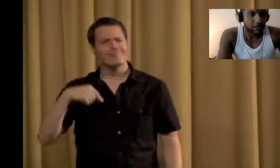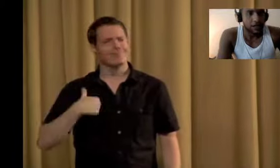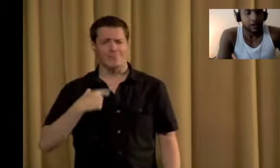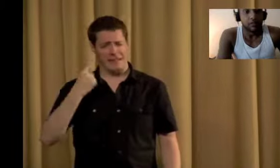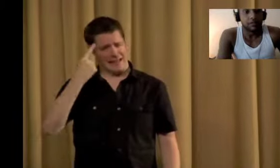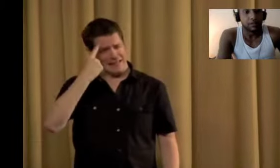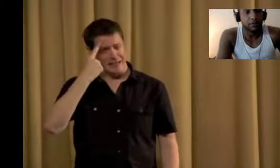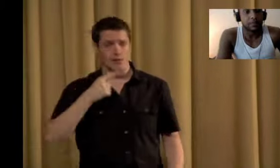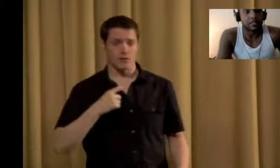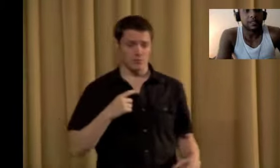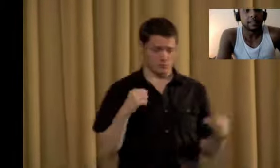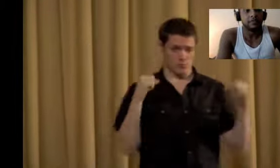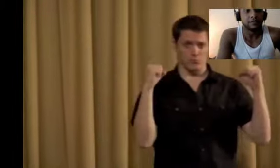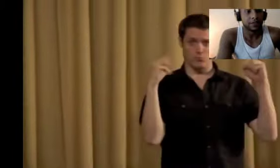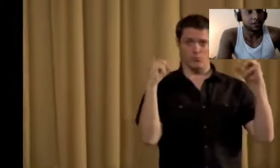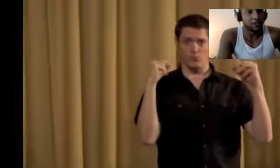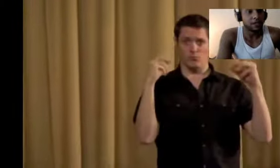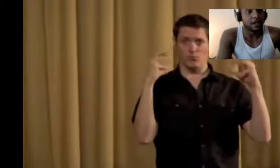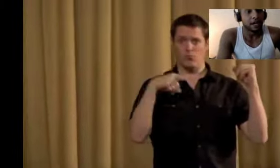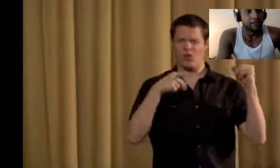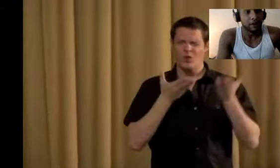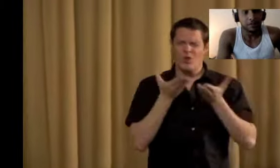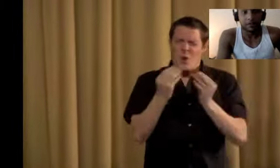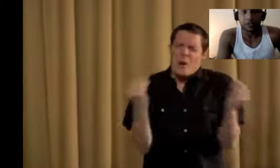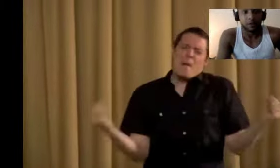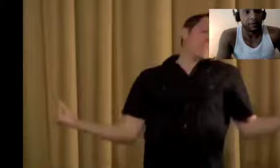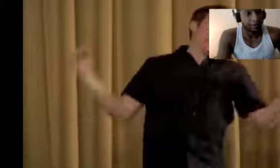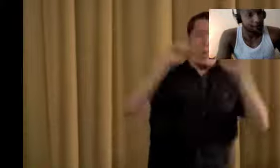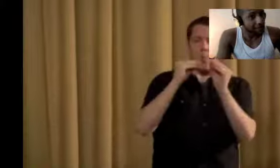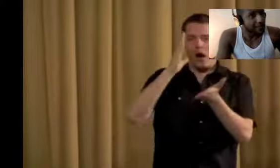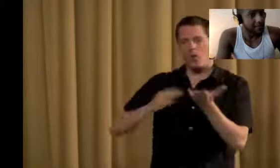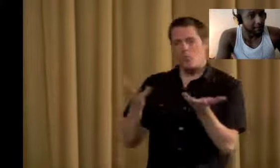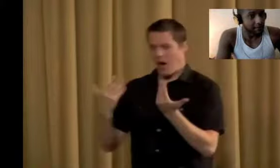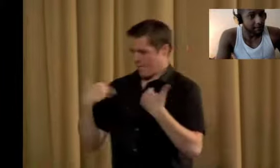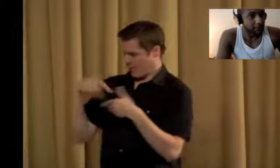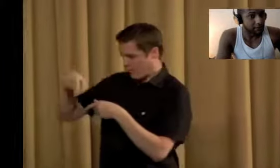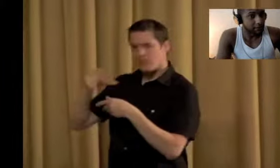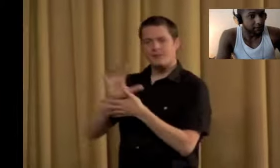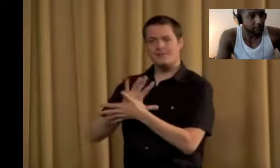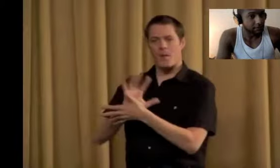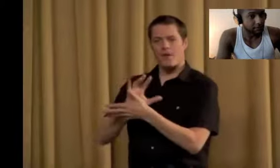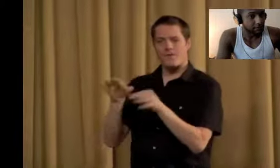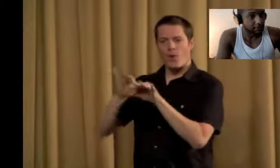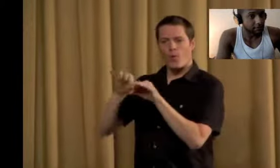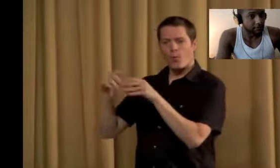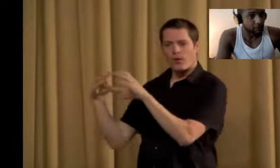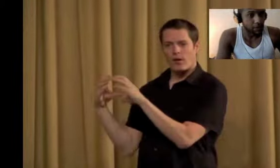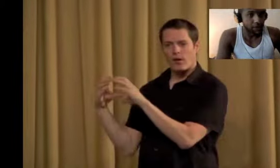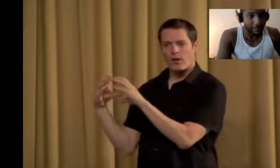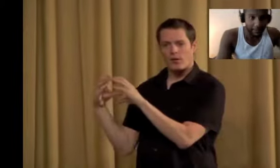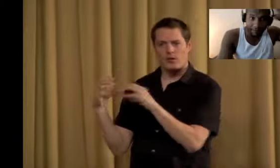Now it's important, sign language is visual and film is visual, but they're not the same. I want to make that very